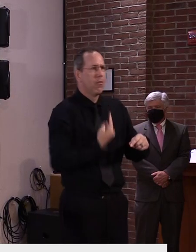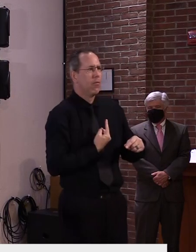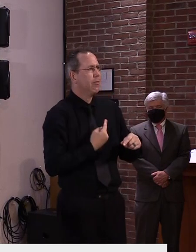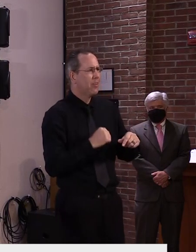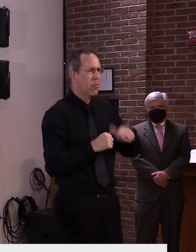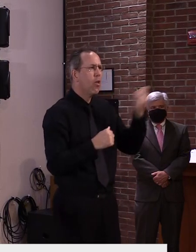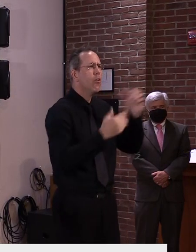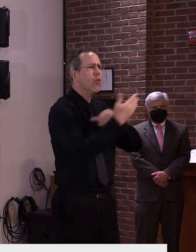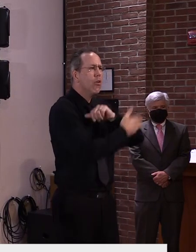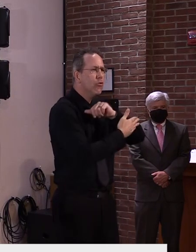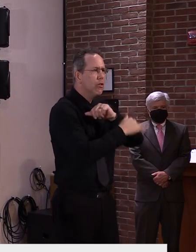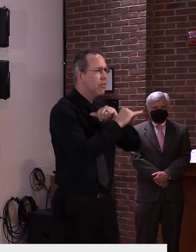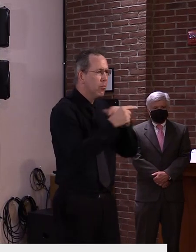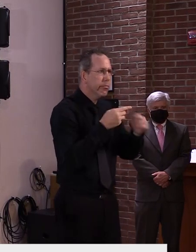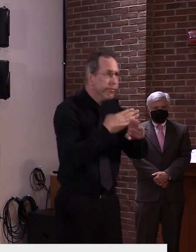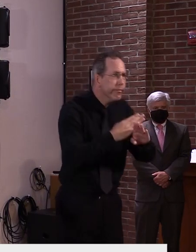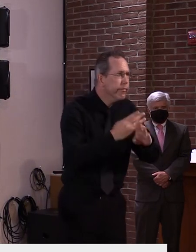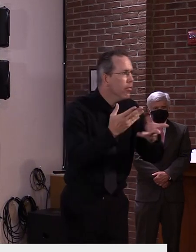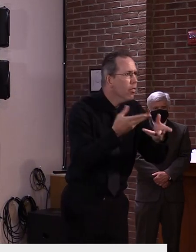economy.